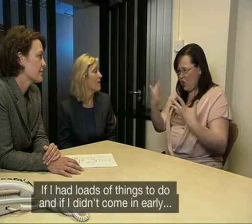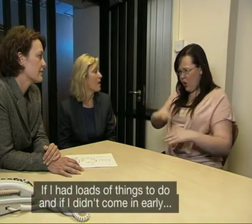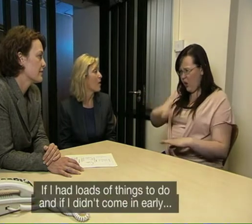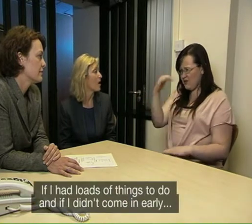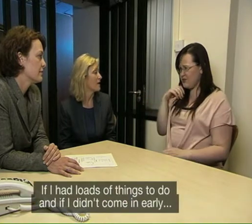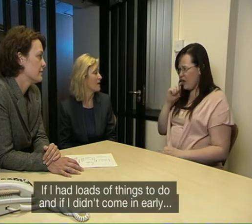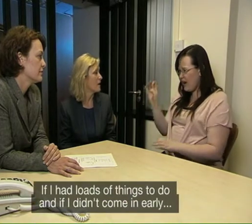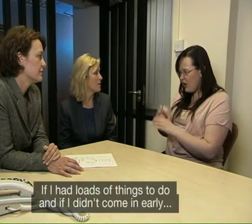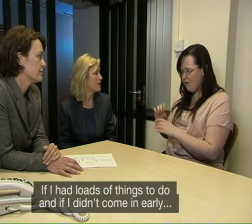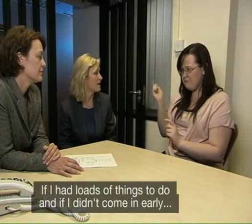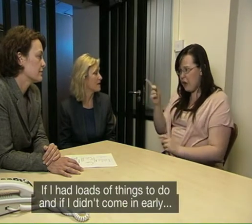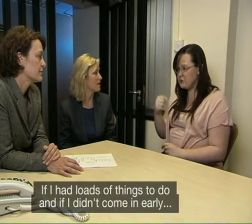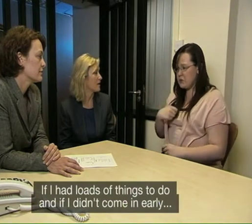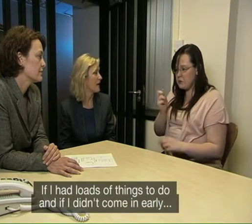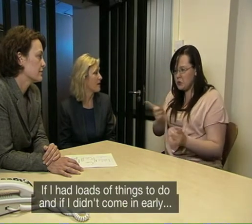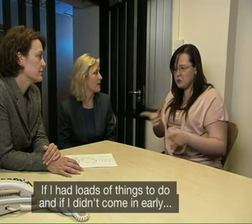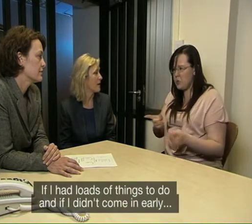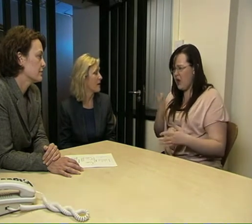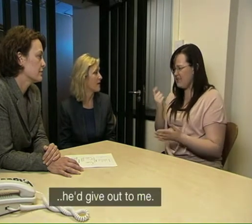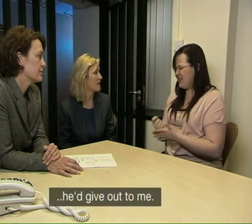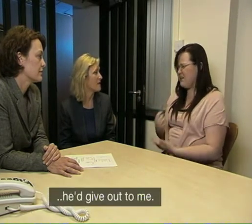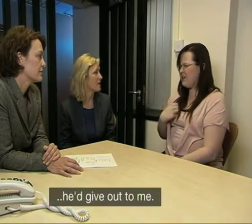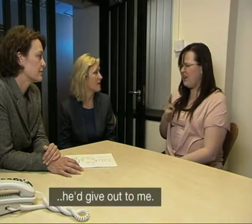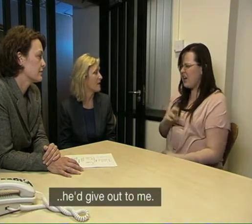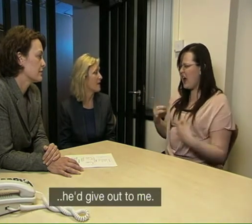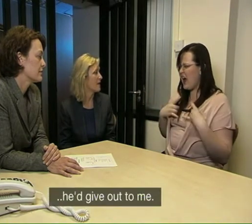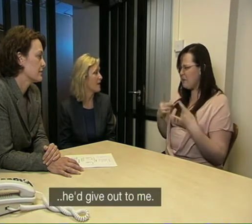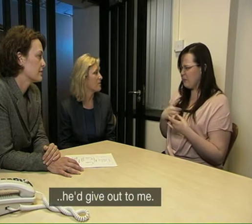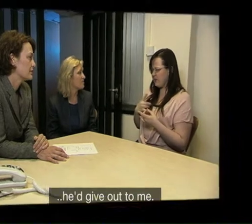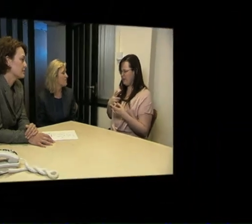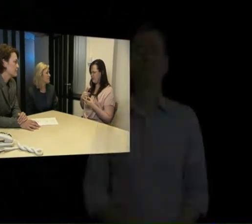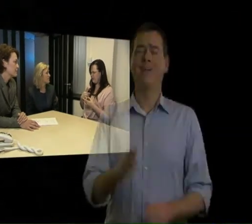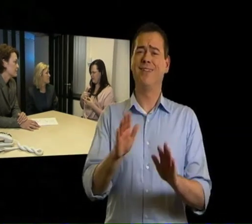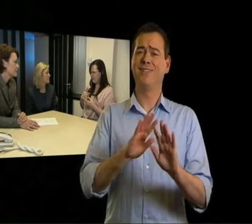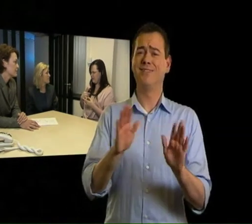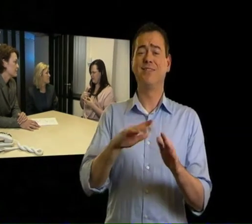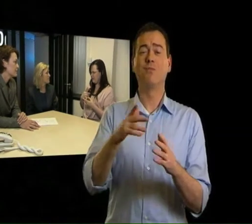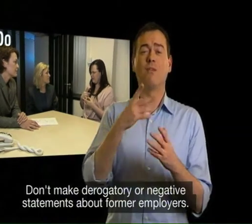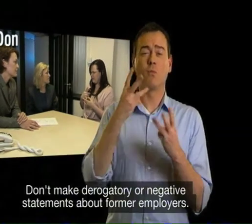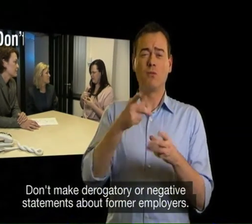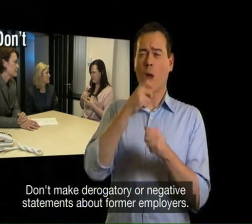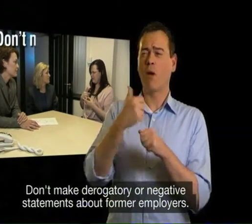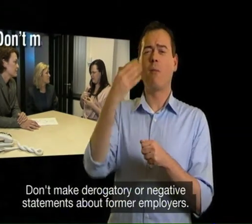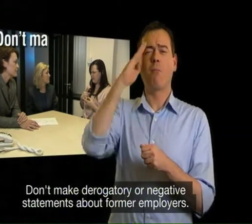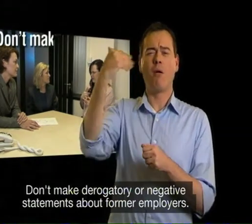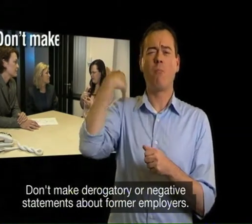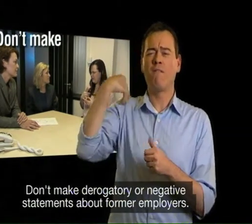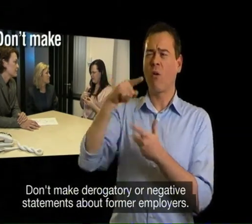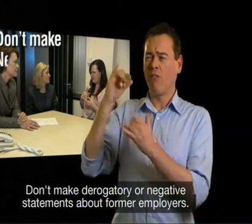I worked, I had loads of things to do and if I didn't come in early, he'd give out to me. Don't make derogatory or